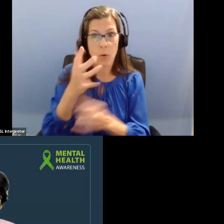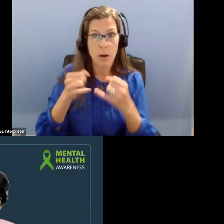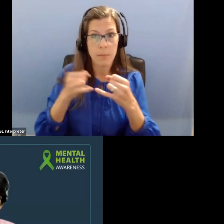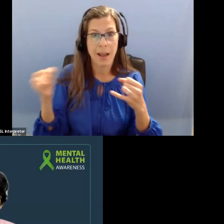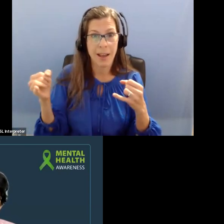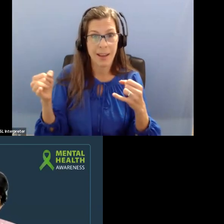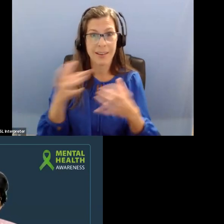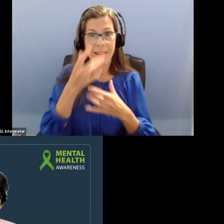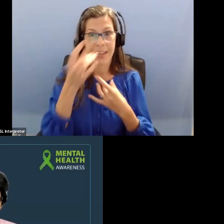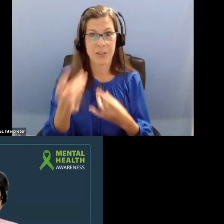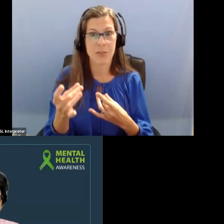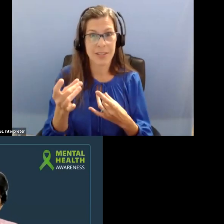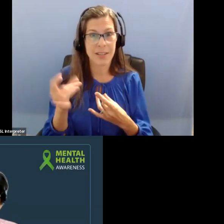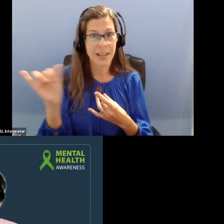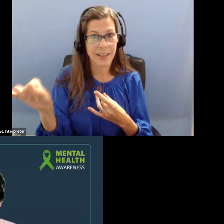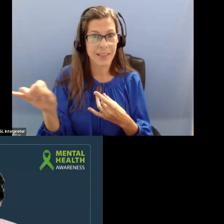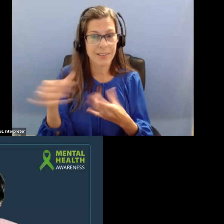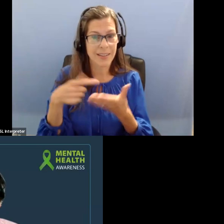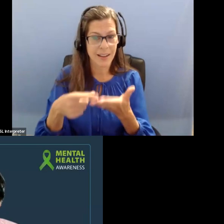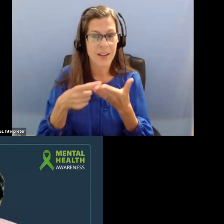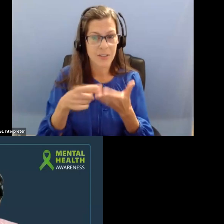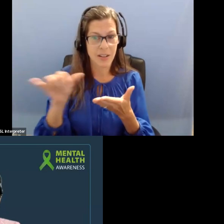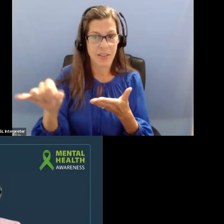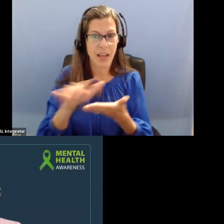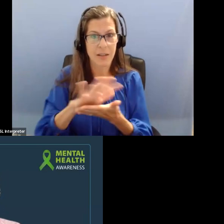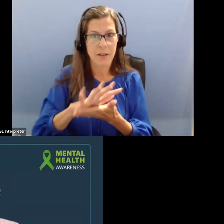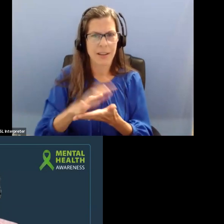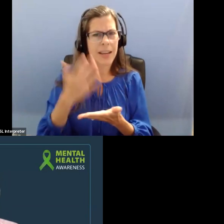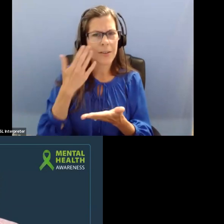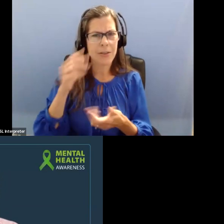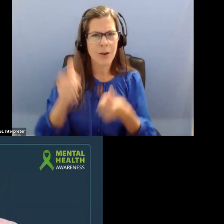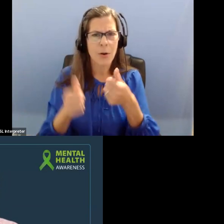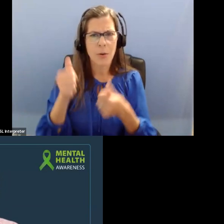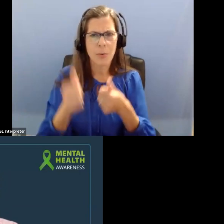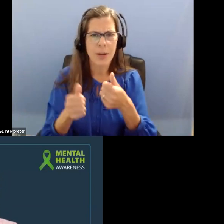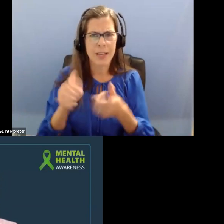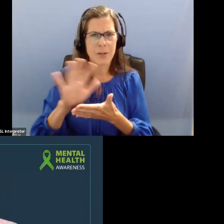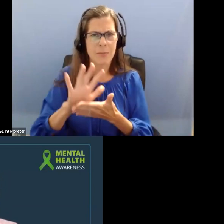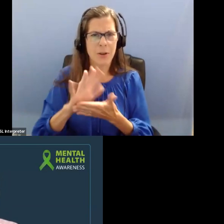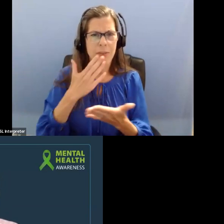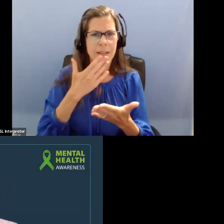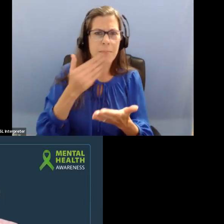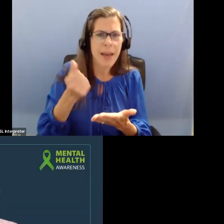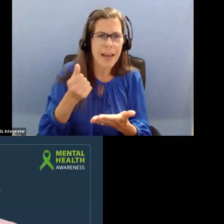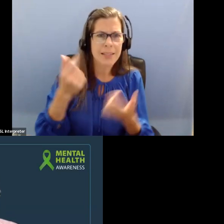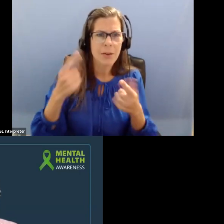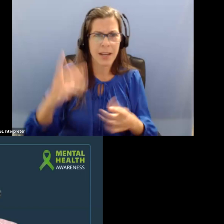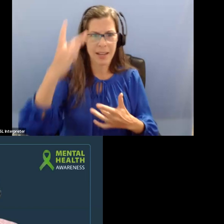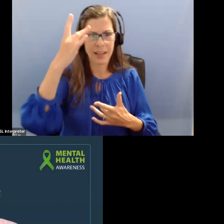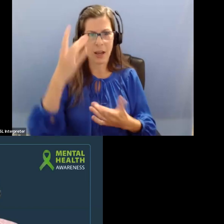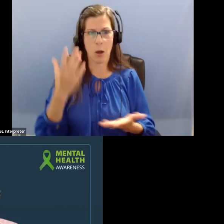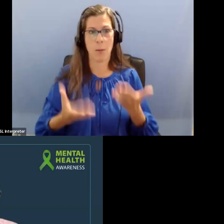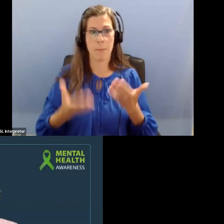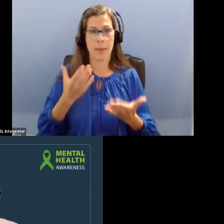discussion on KCTS on that movie. So I'm not sure which ones are good when you're sick, though. Maybe. Okay, yeah, The Listener may sound maybe one where